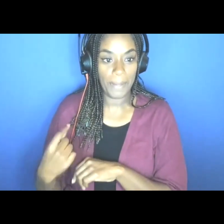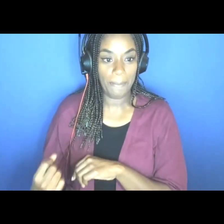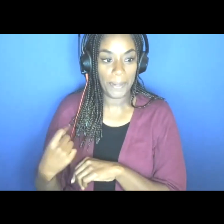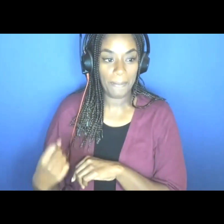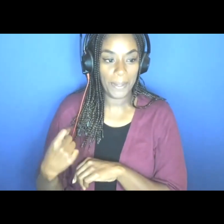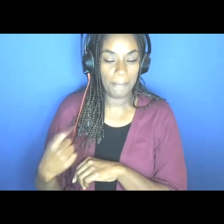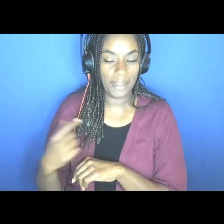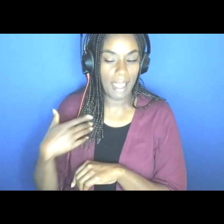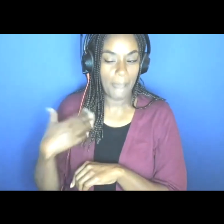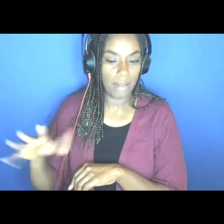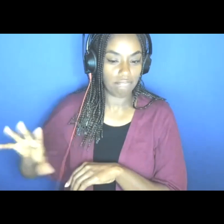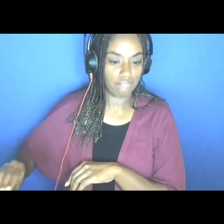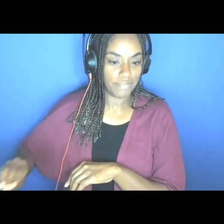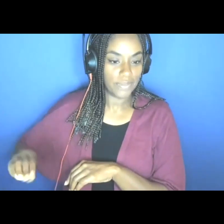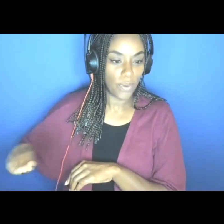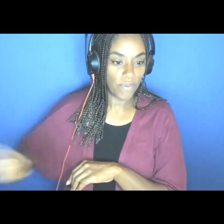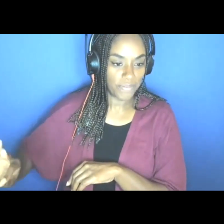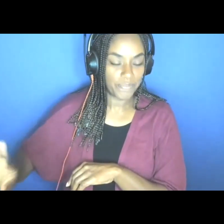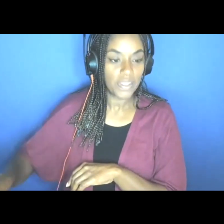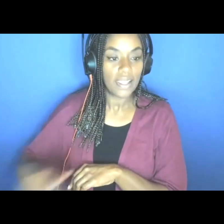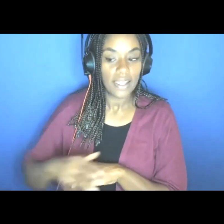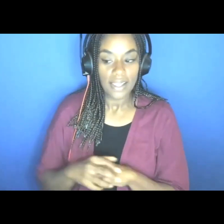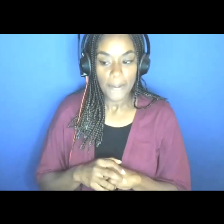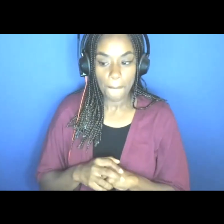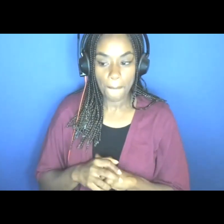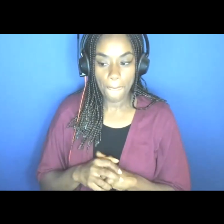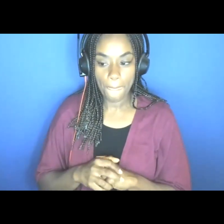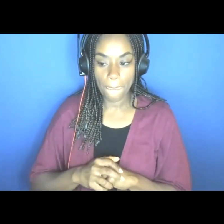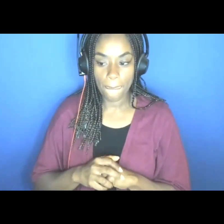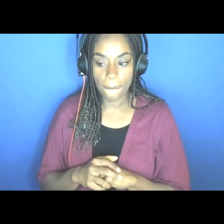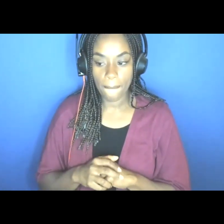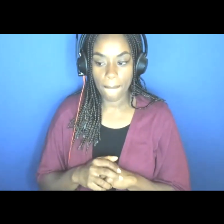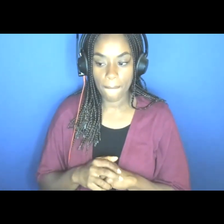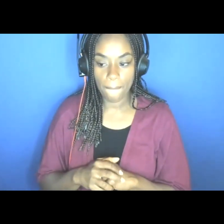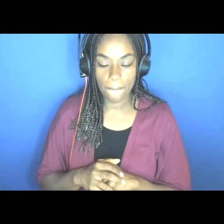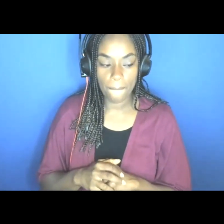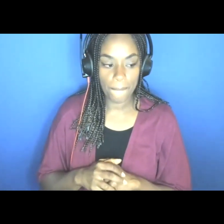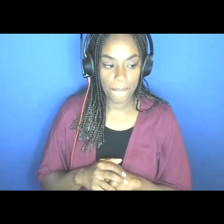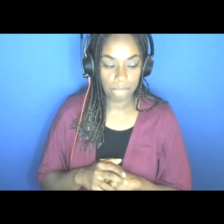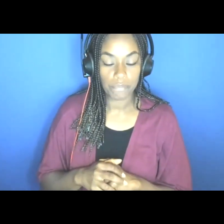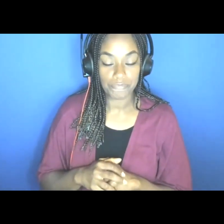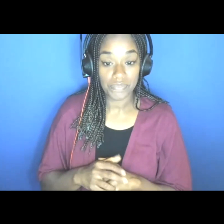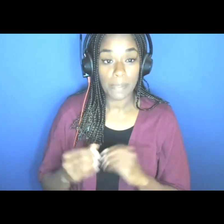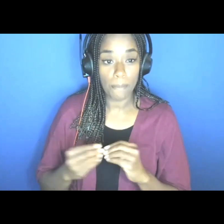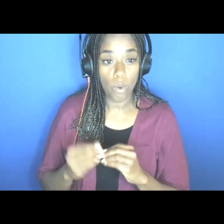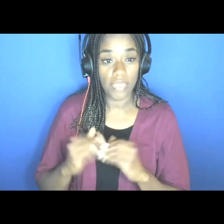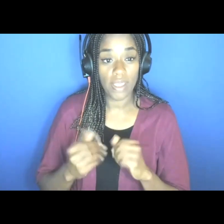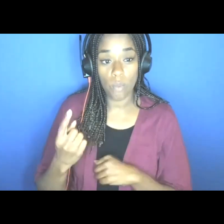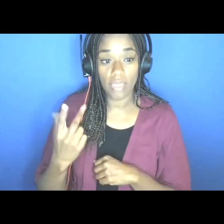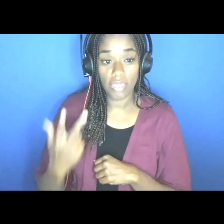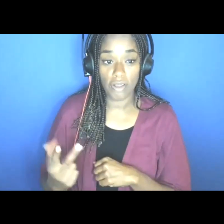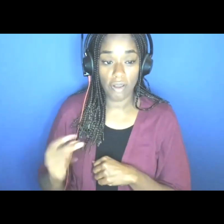while speaking with you. So more than a third of Hispanic respondents